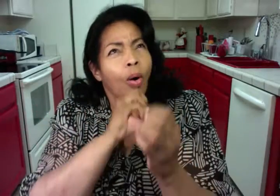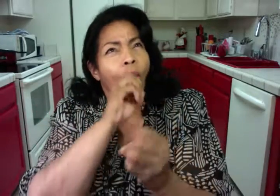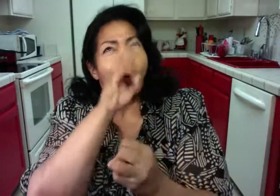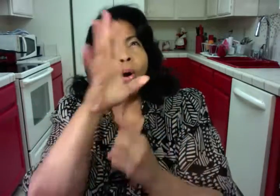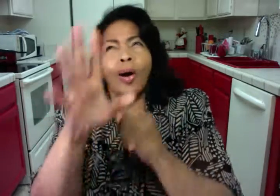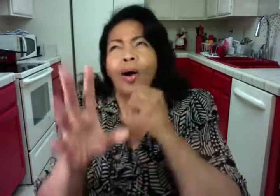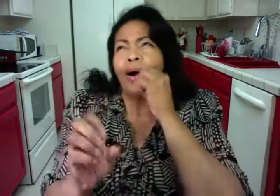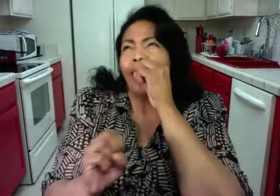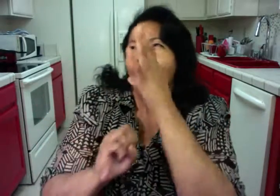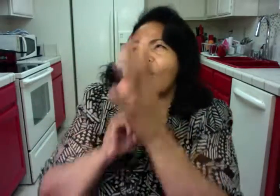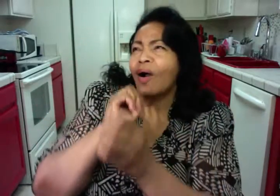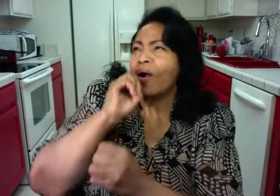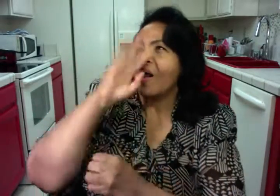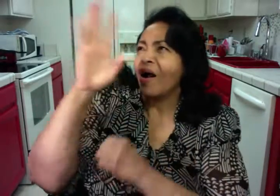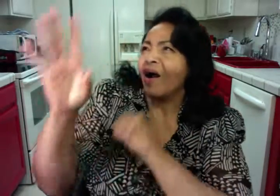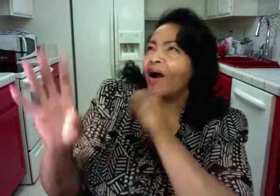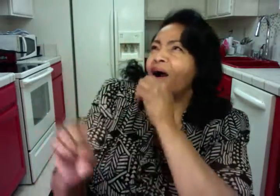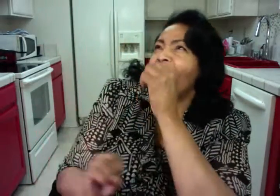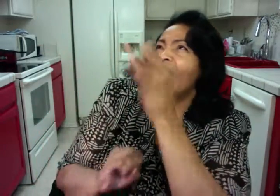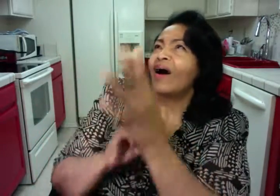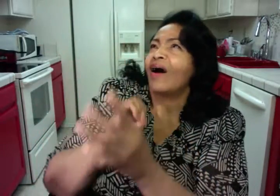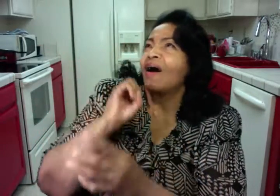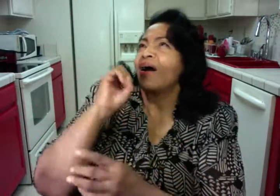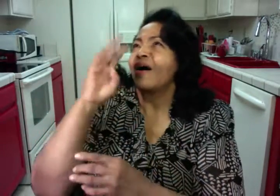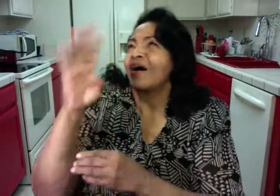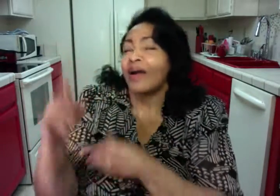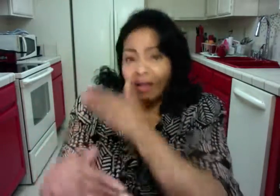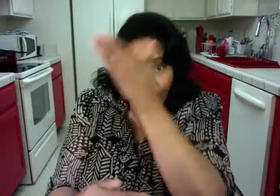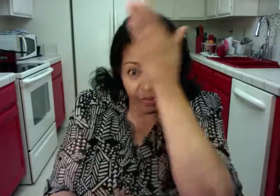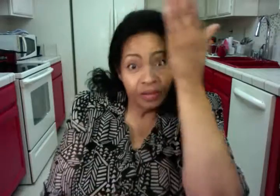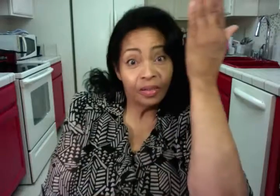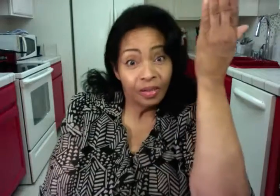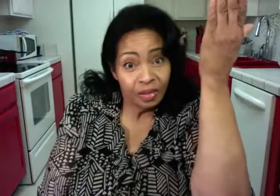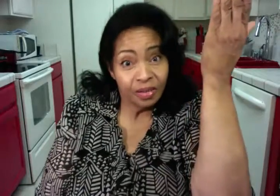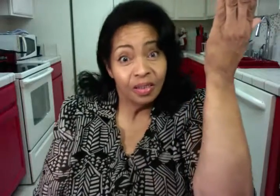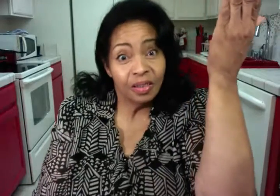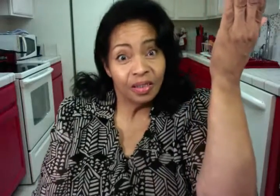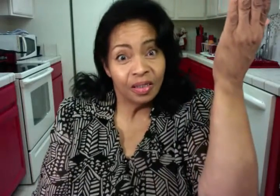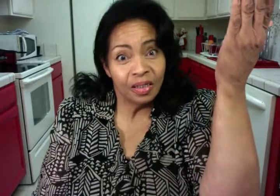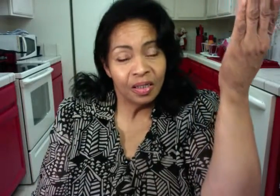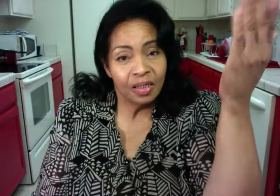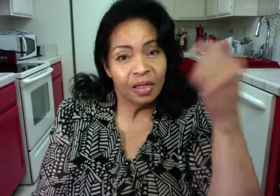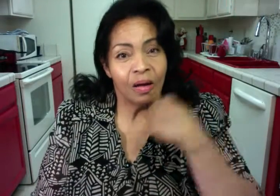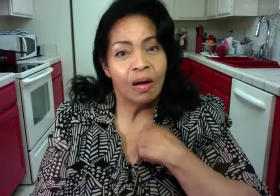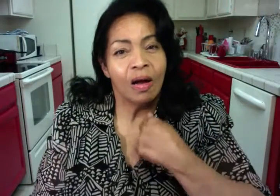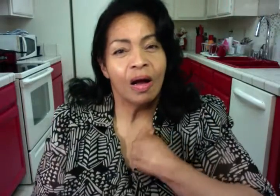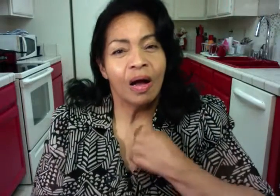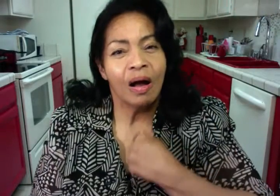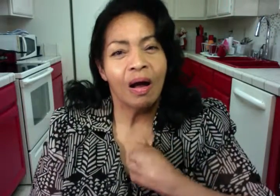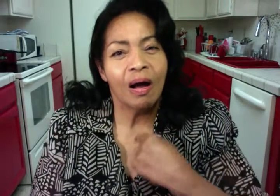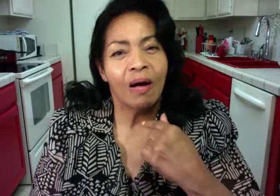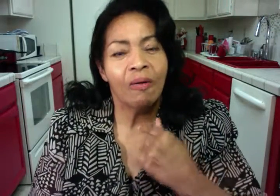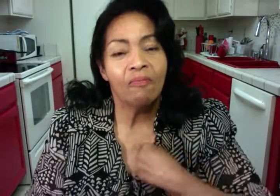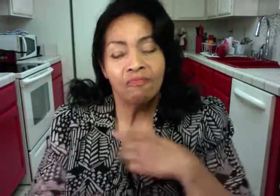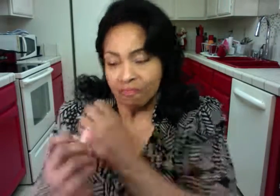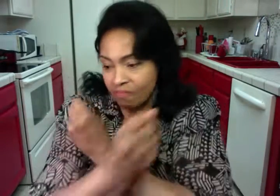praises. Because of Him, I am made